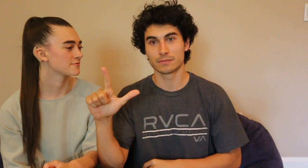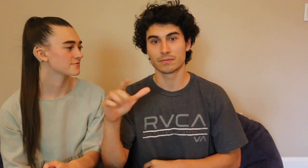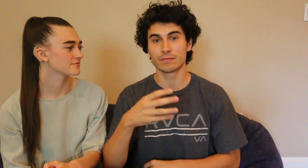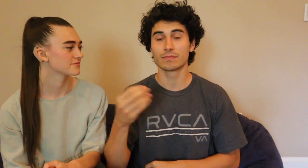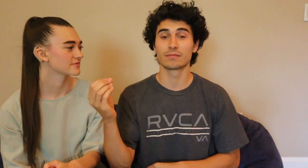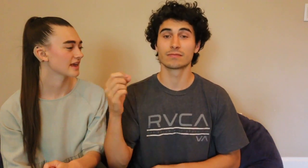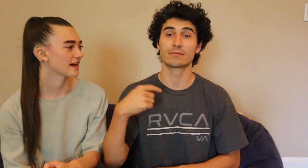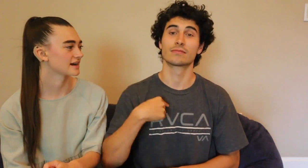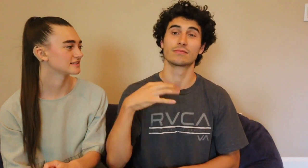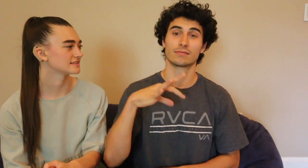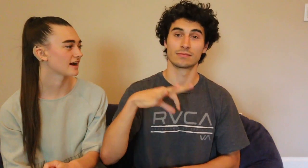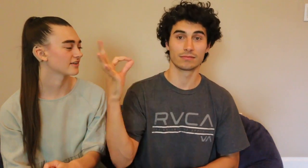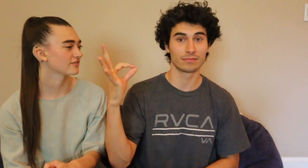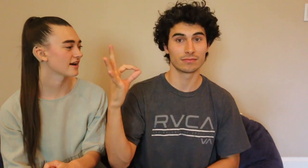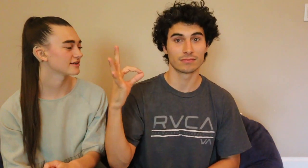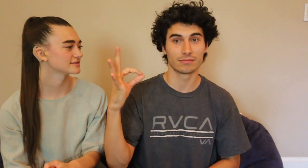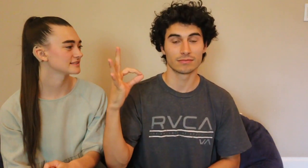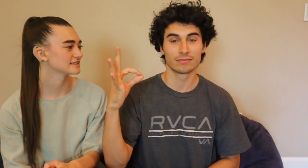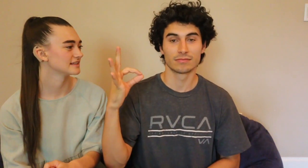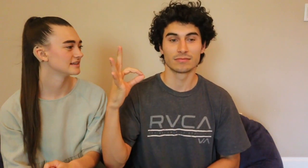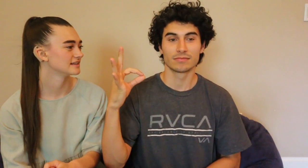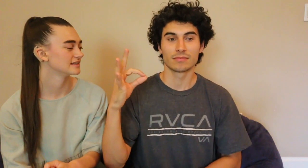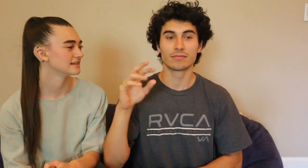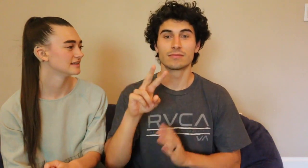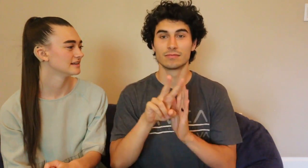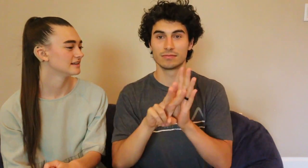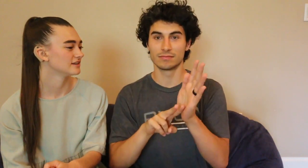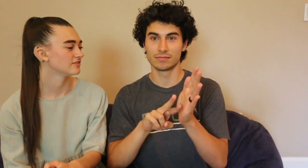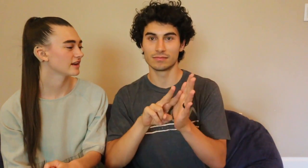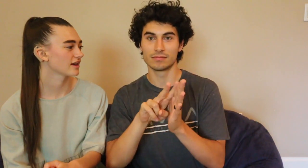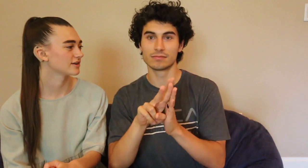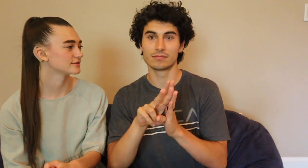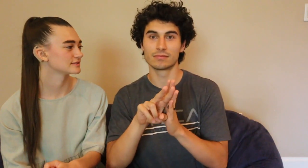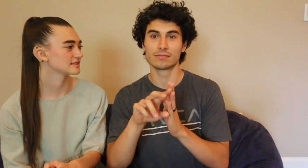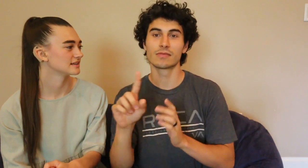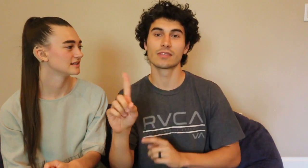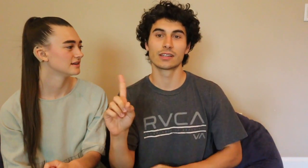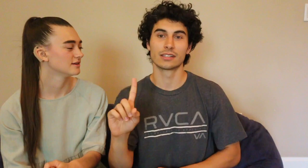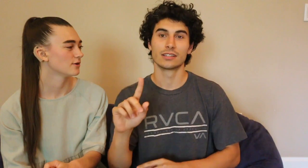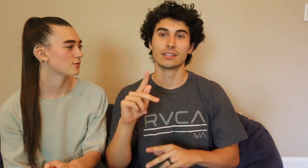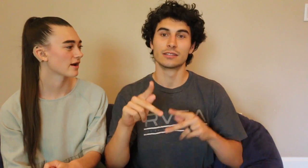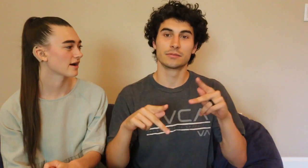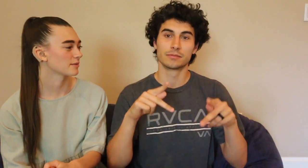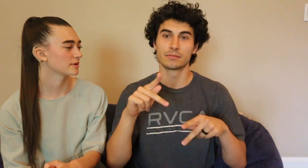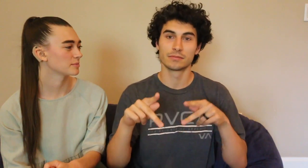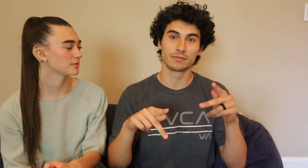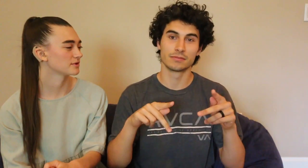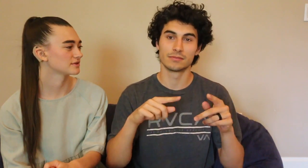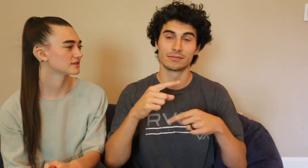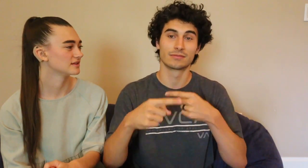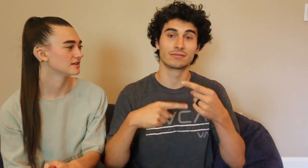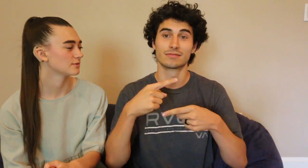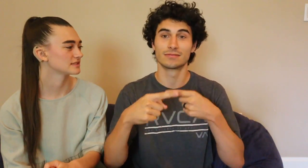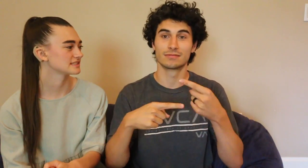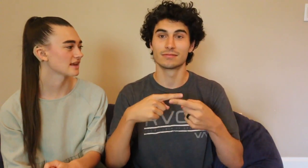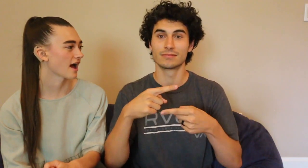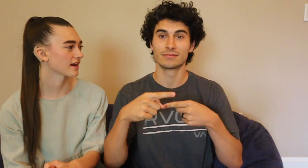And I found videos where people would sign